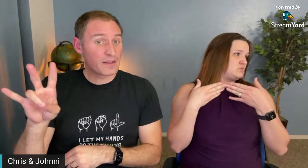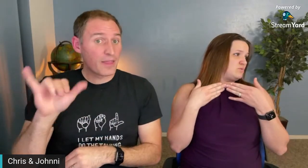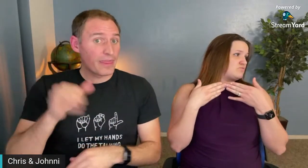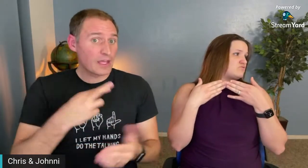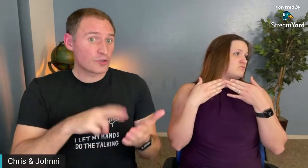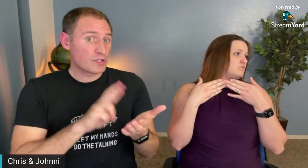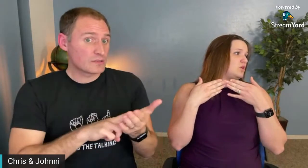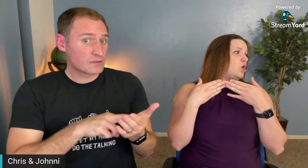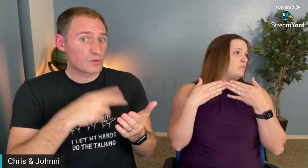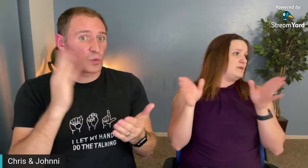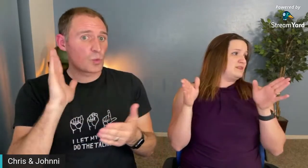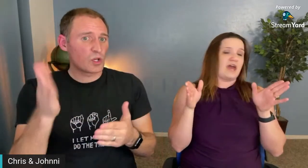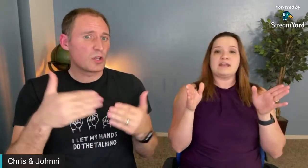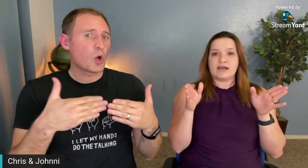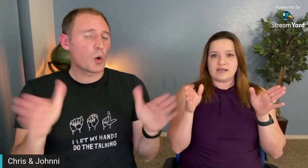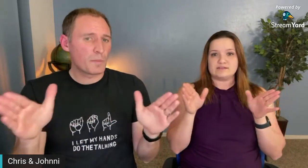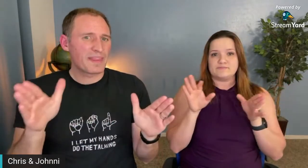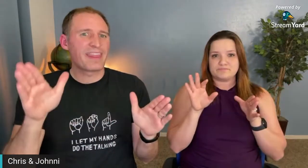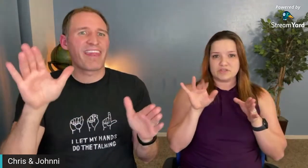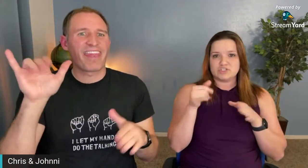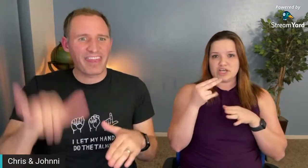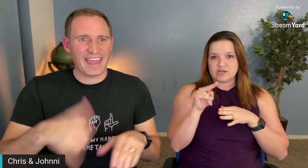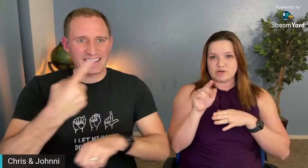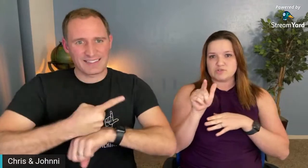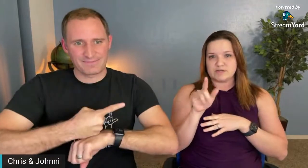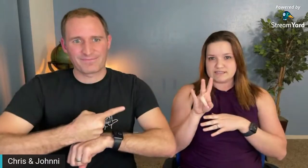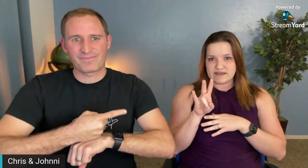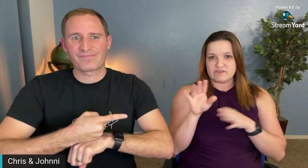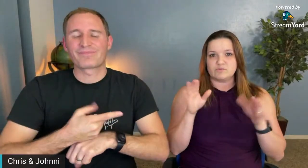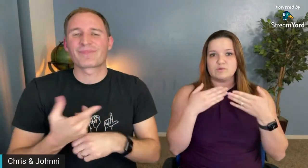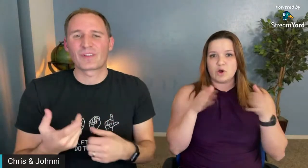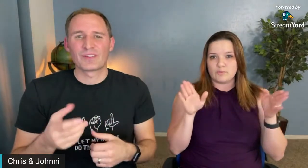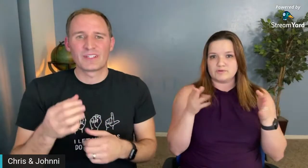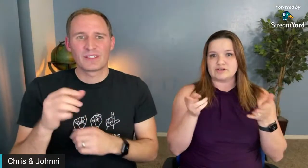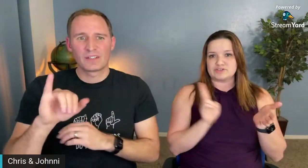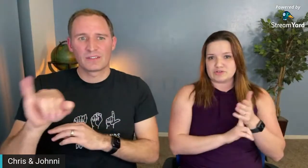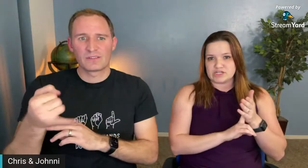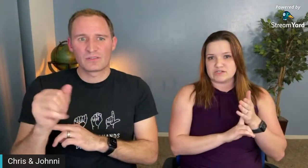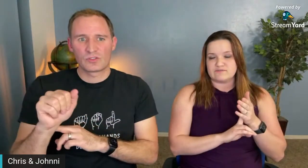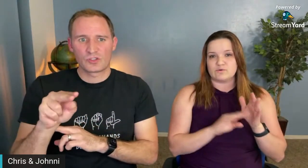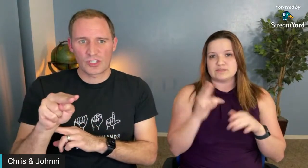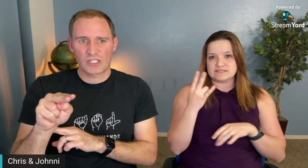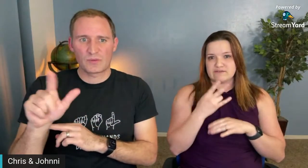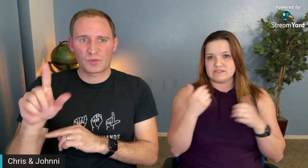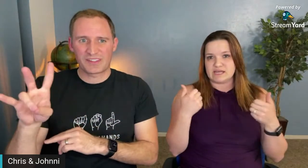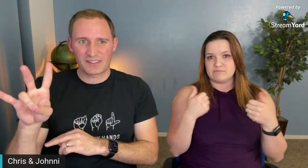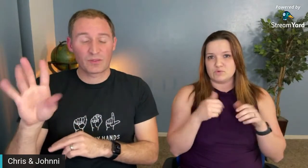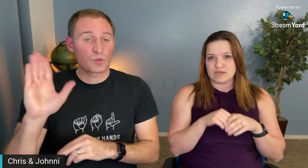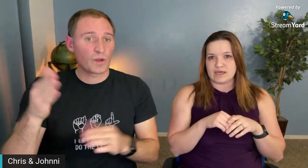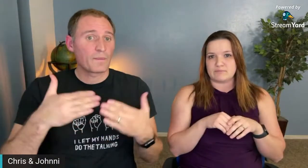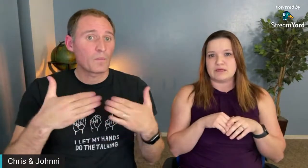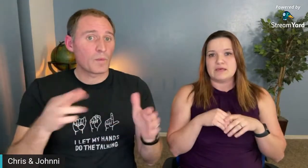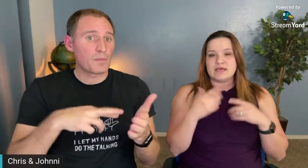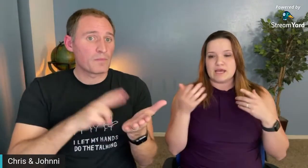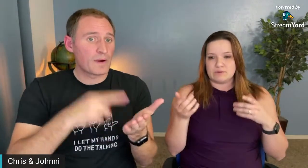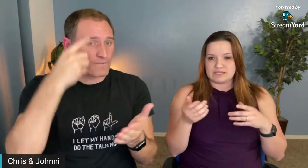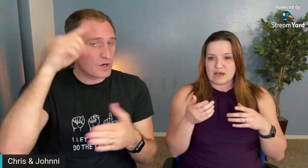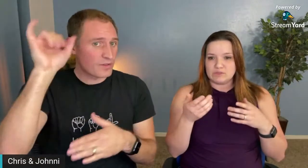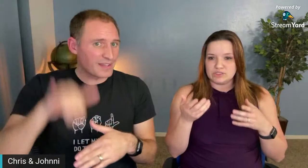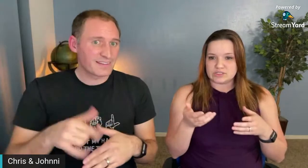will open that night. January 27th, we will open registration for the 7-day boot camp. And what that will look